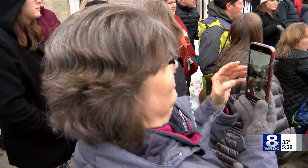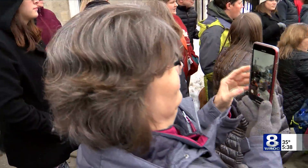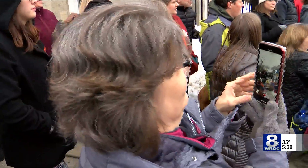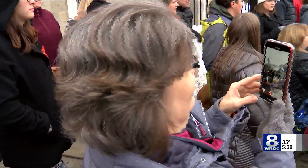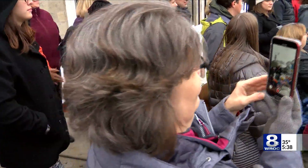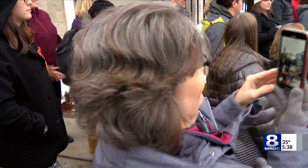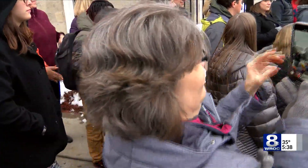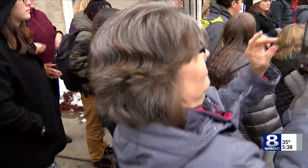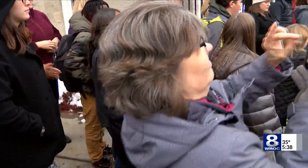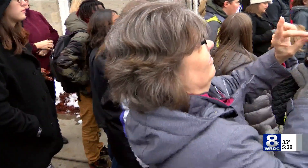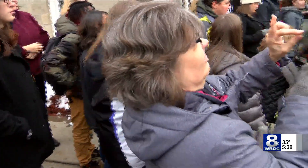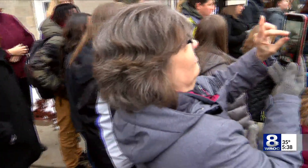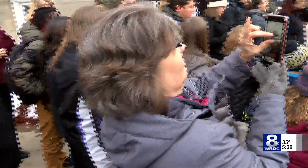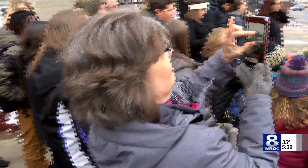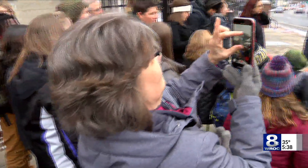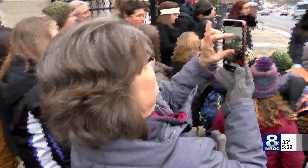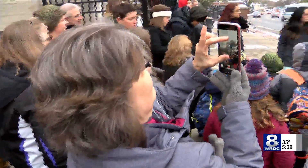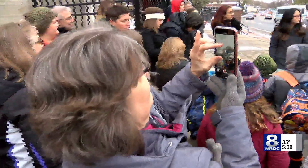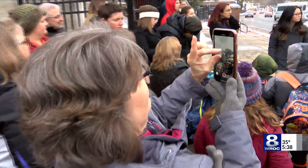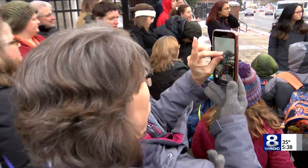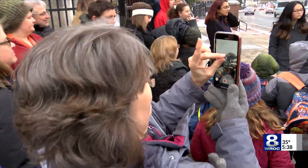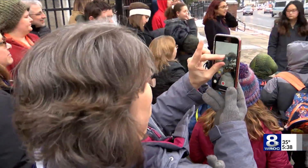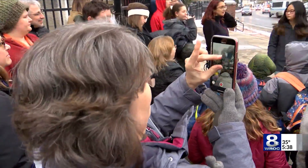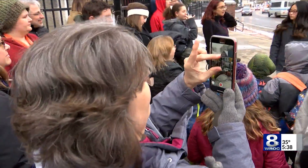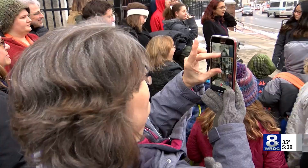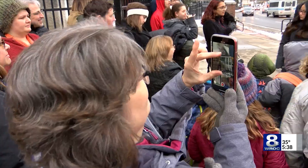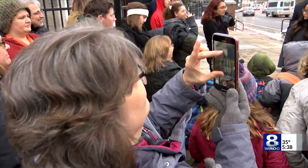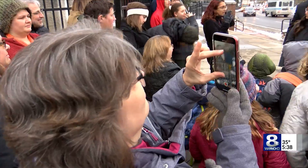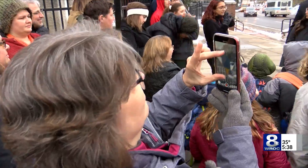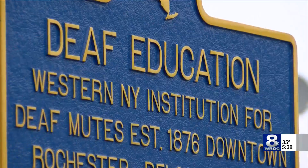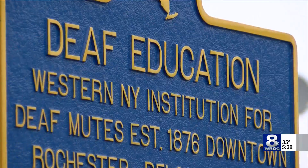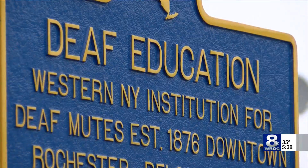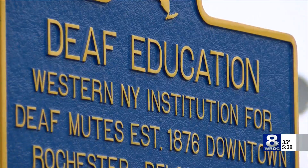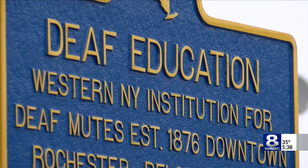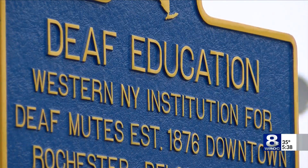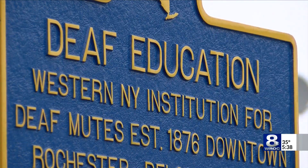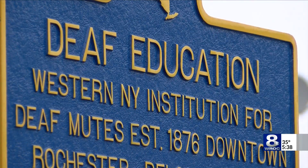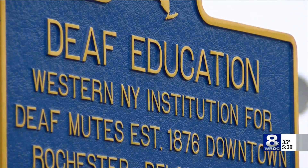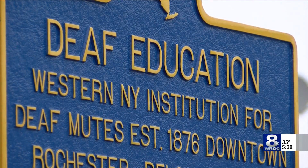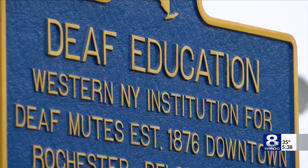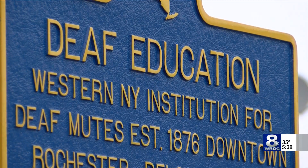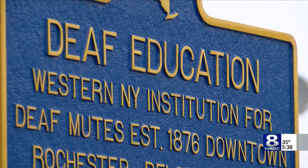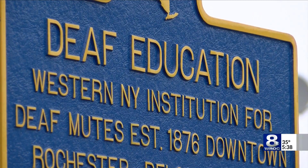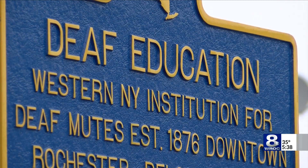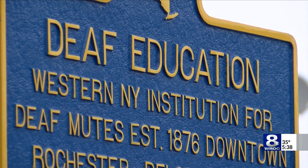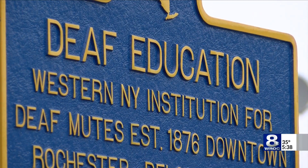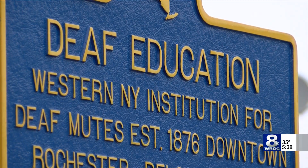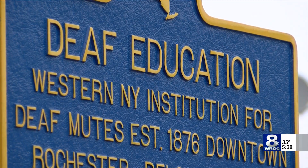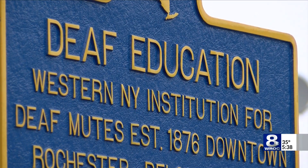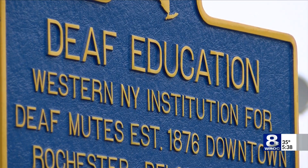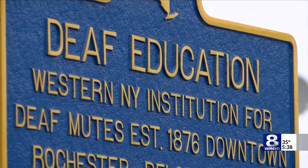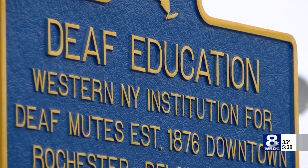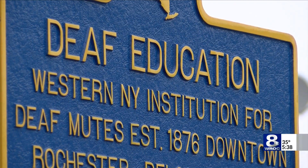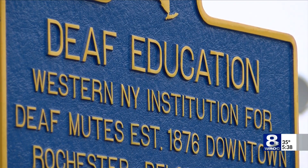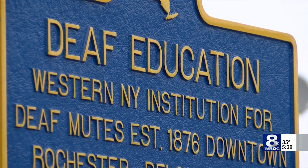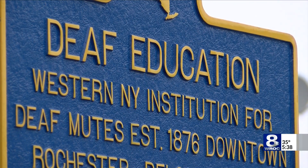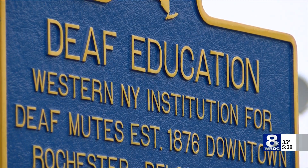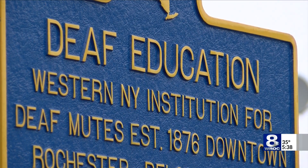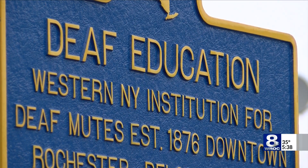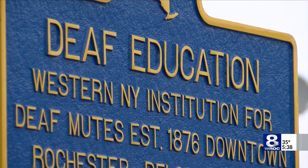was located where the Court Street parking garage is today, before relocating in 1878. The school superintendent says this